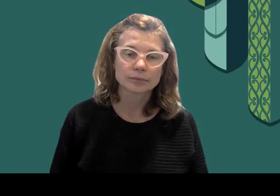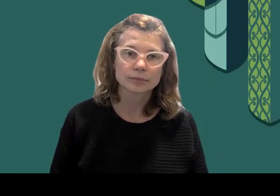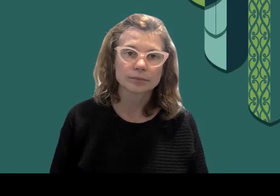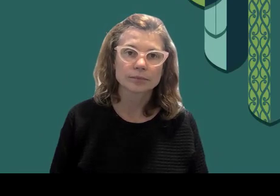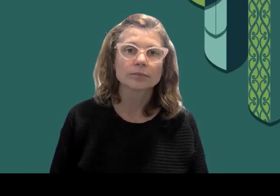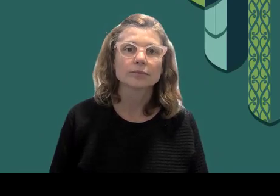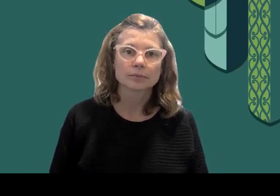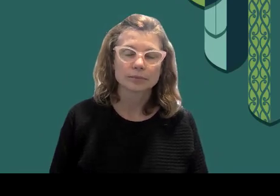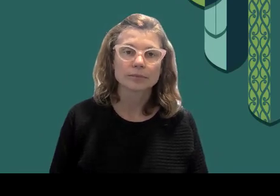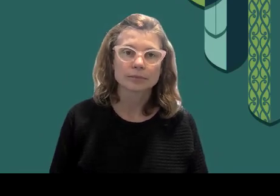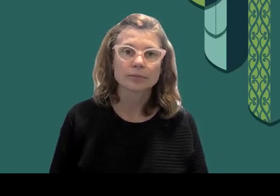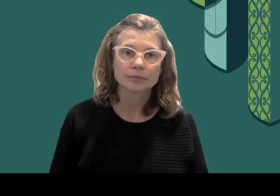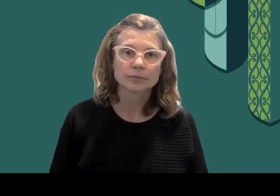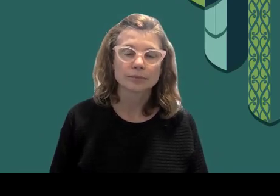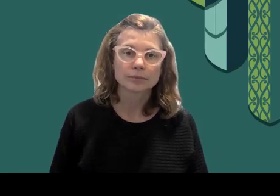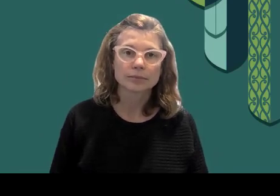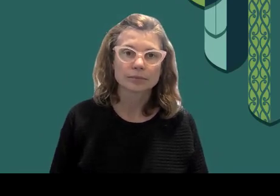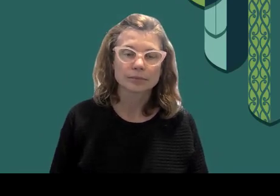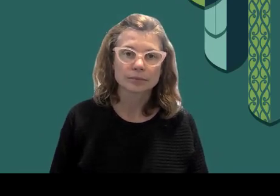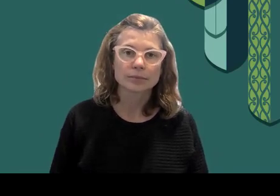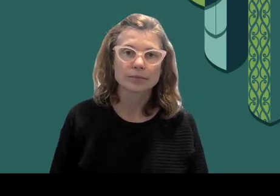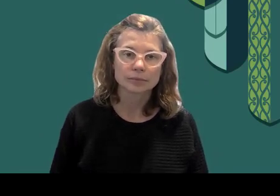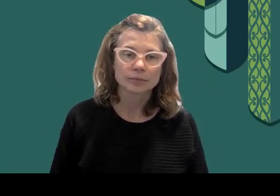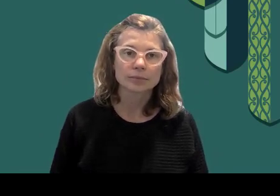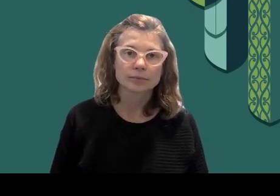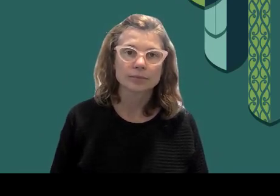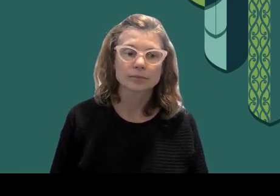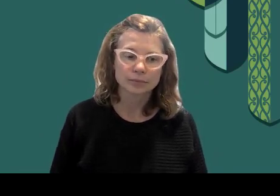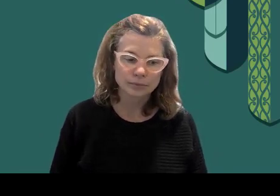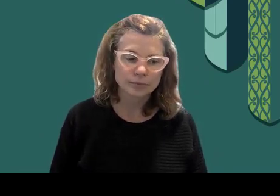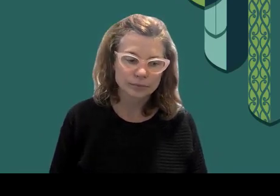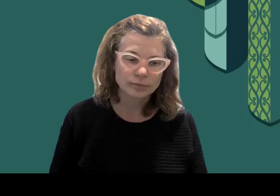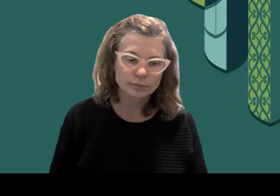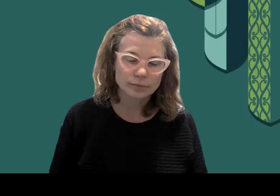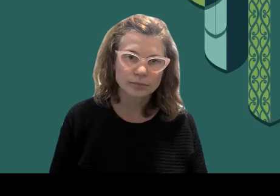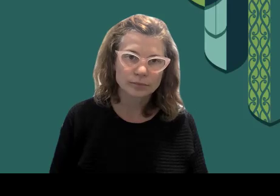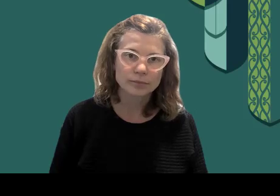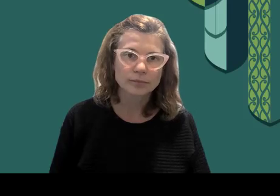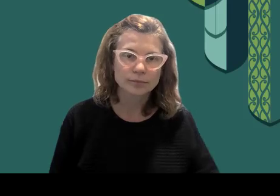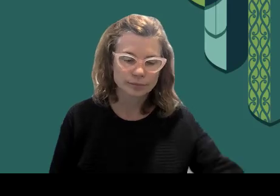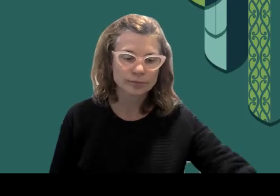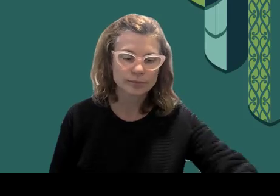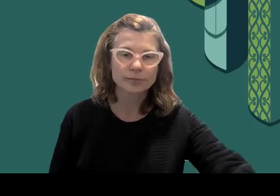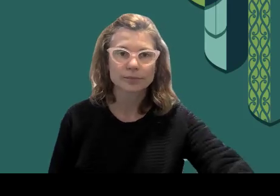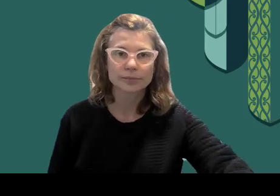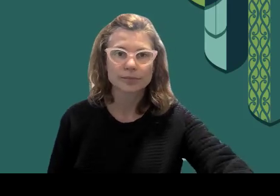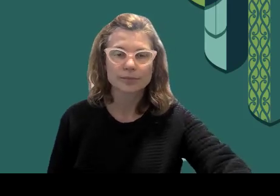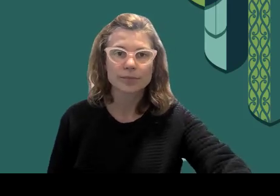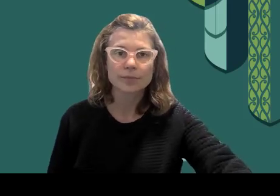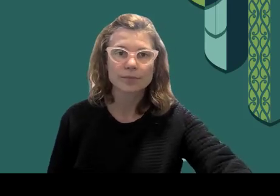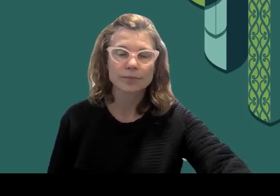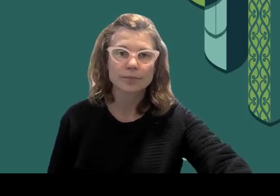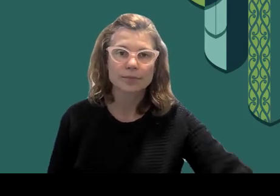always working to their best, but everybody comes to work wanting to give the best they have that day. So